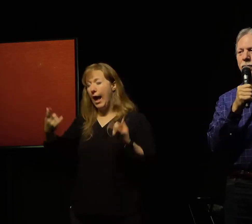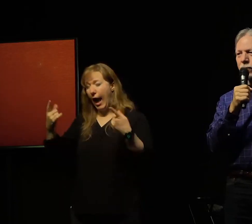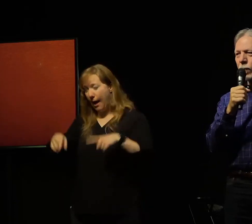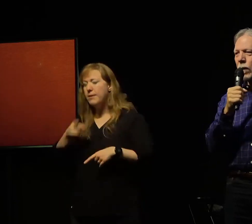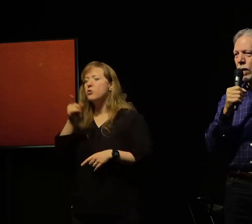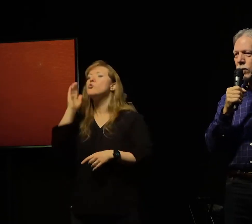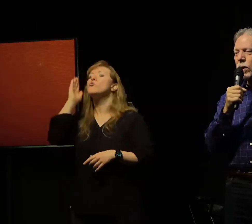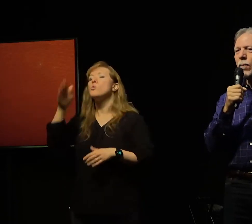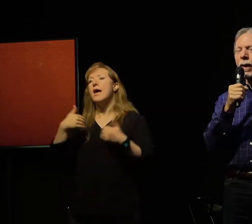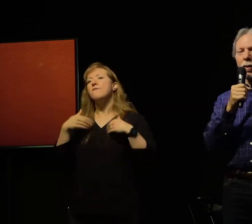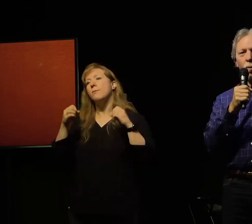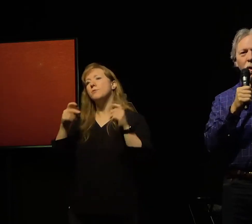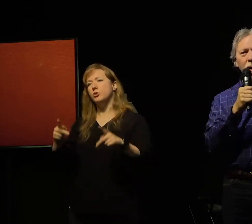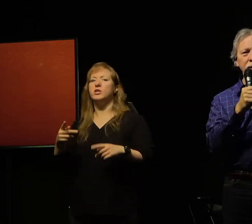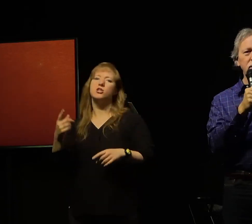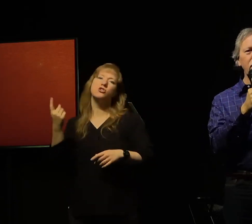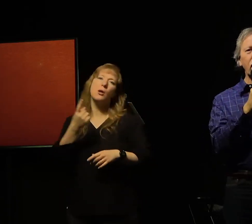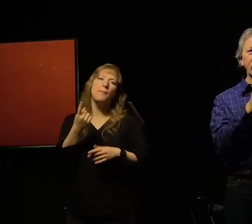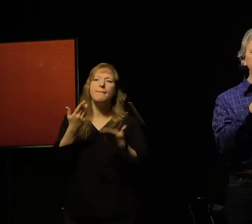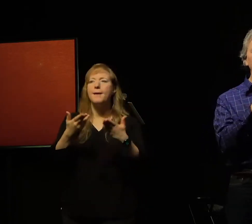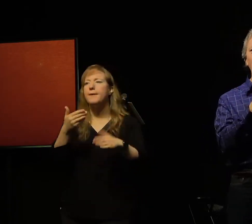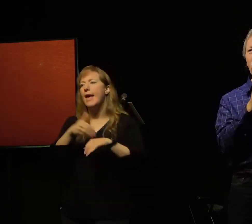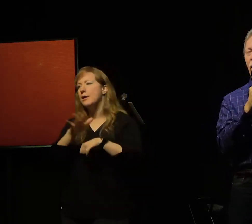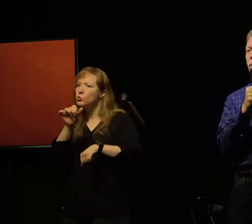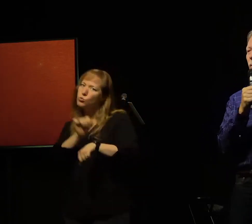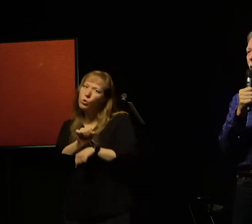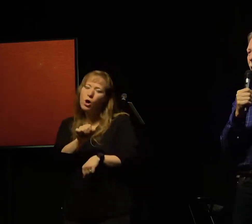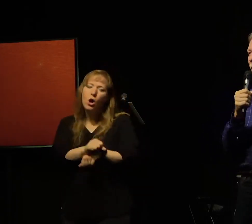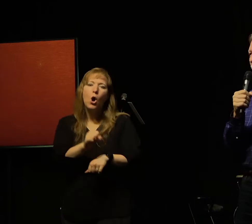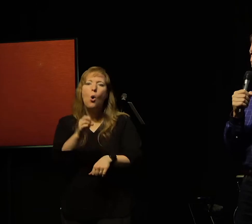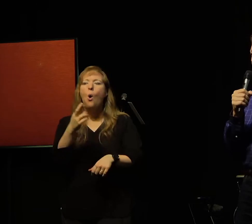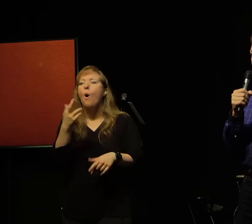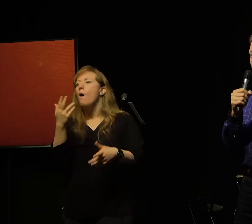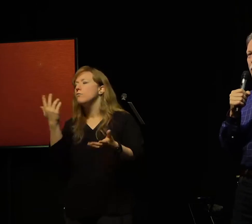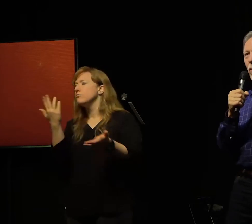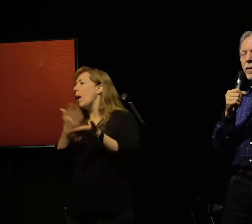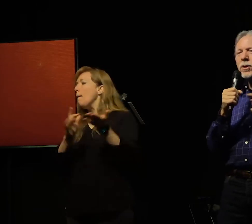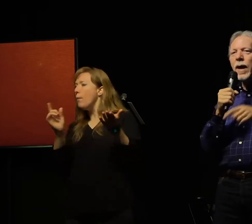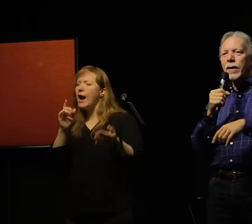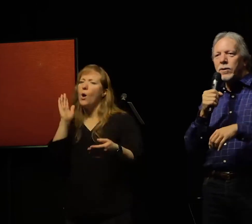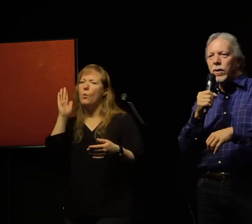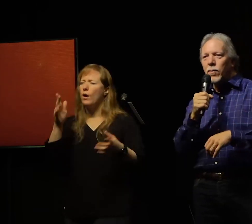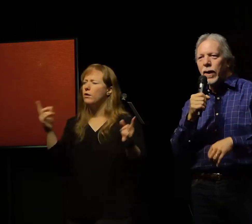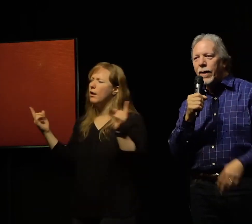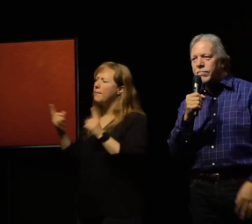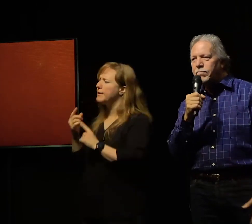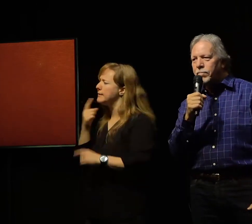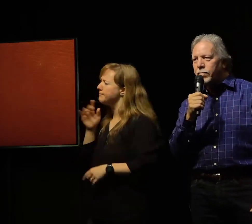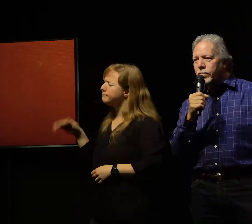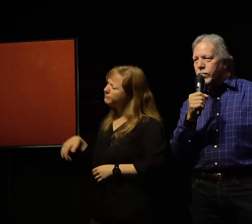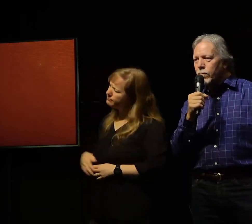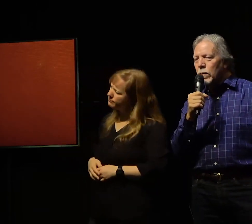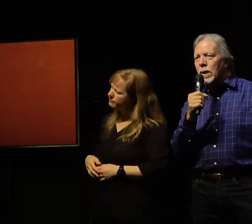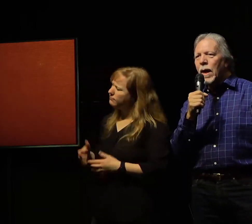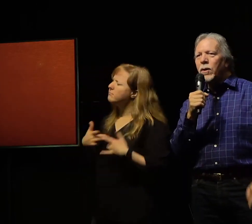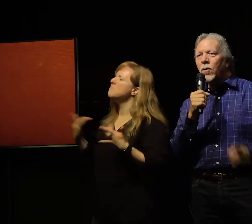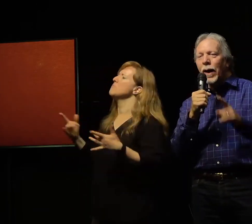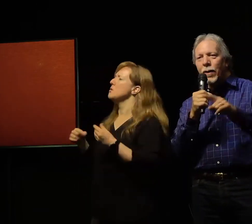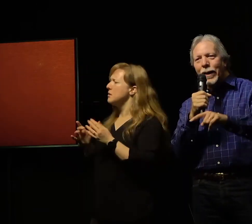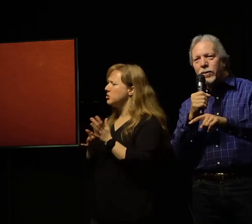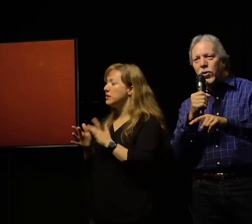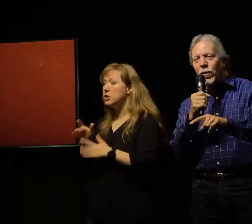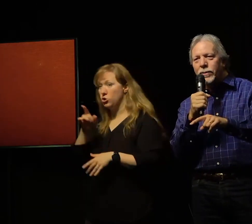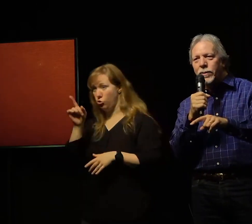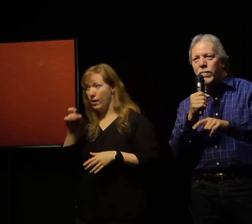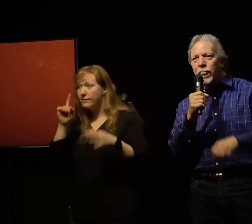will. Somebody at work or somebody somewhere along the way is going to challenge you on that. And you're going to have